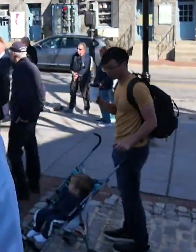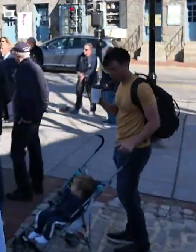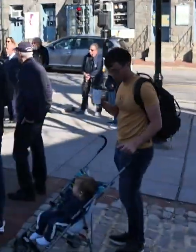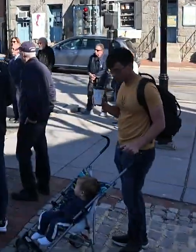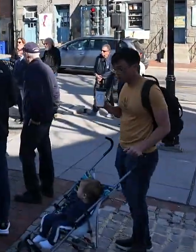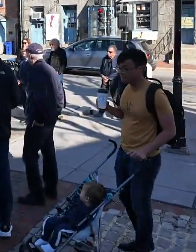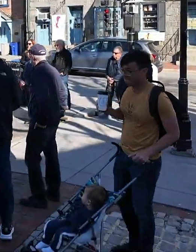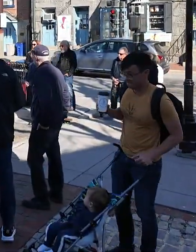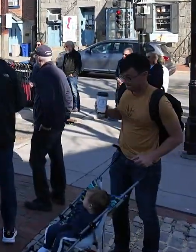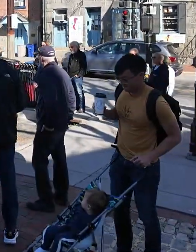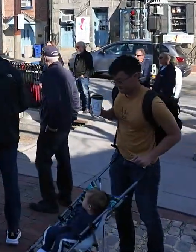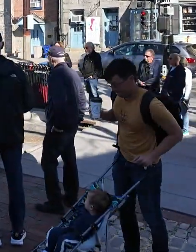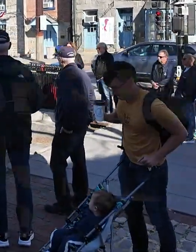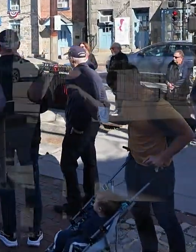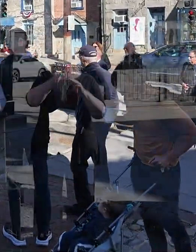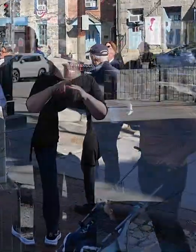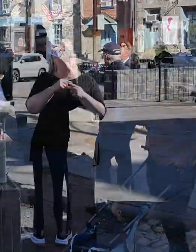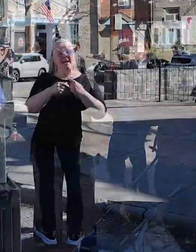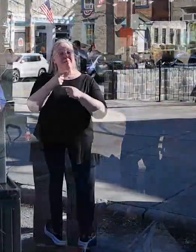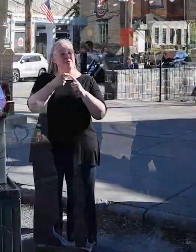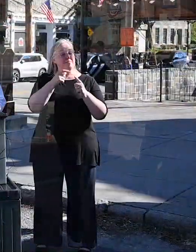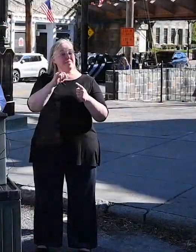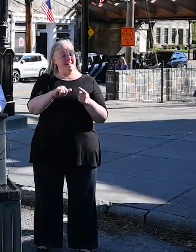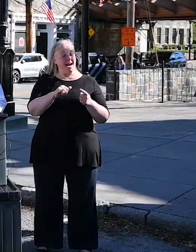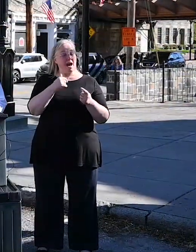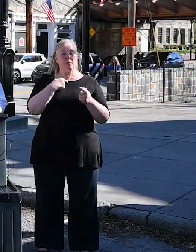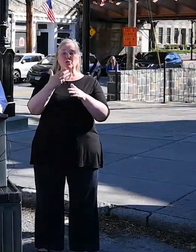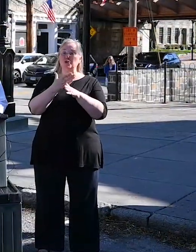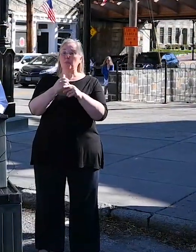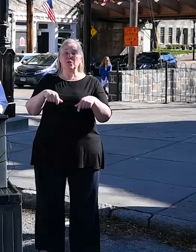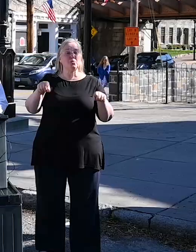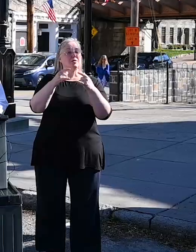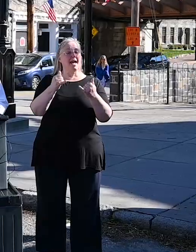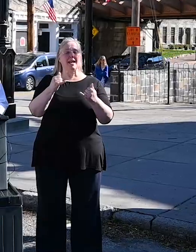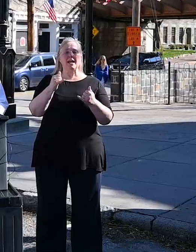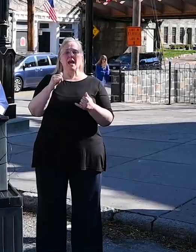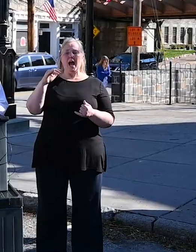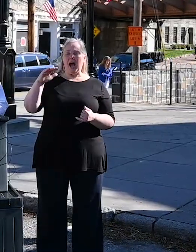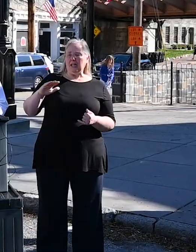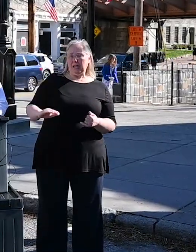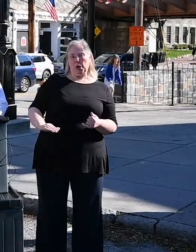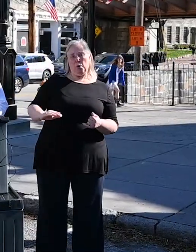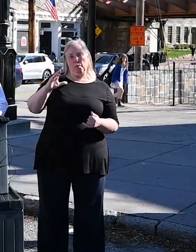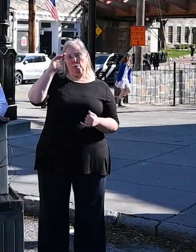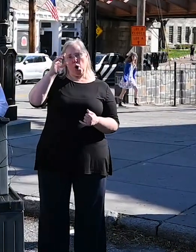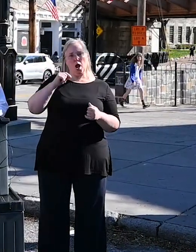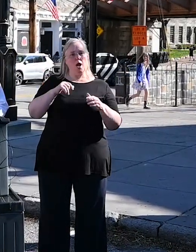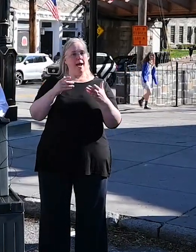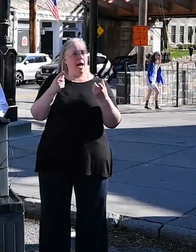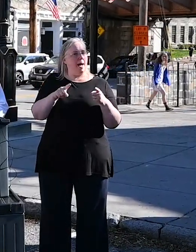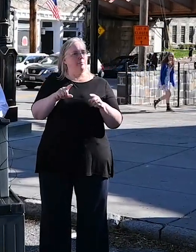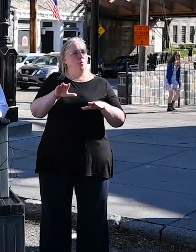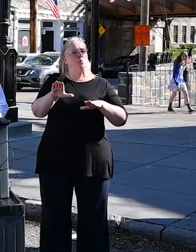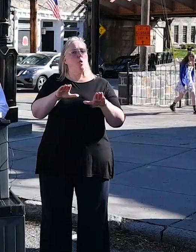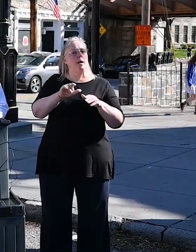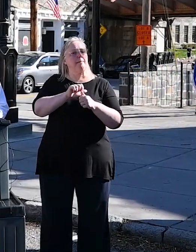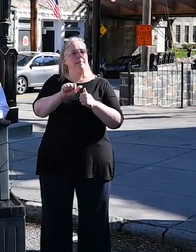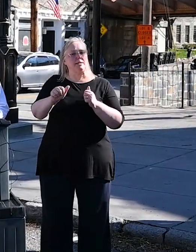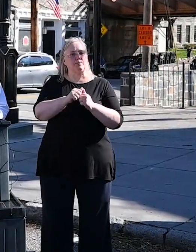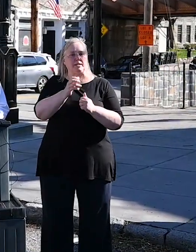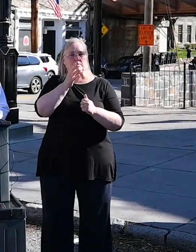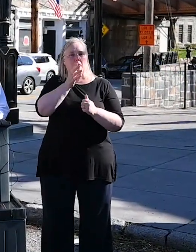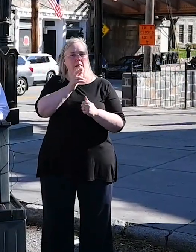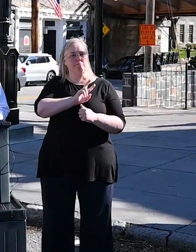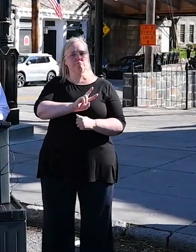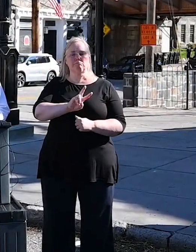things that came out of that I wanted to share with everybody today was that there was a little boy who was walking past with his mom.